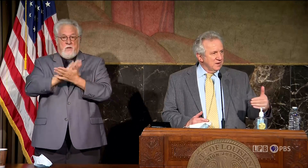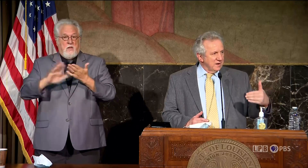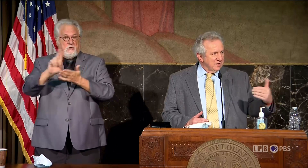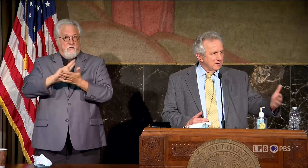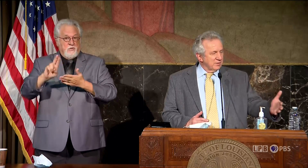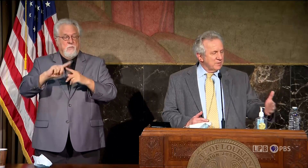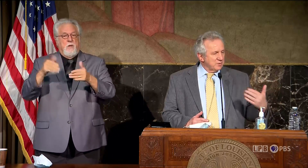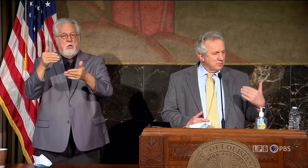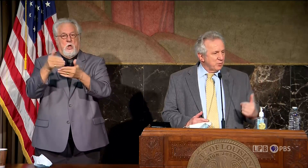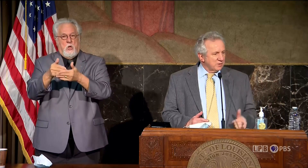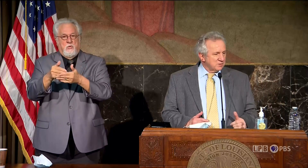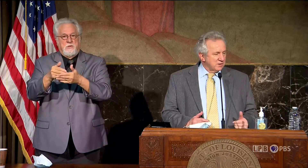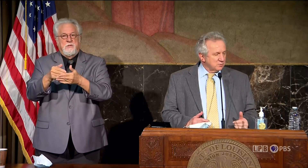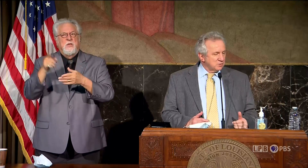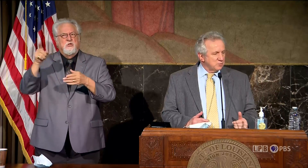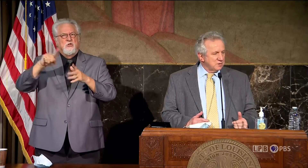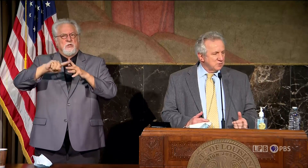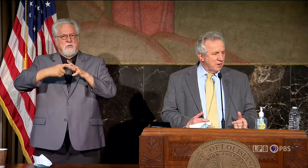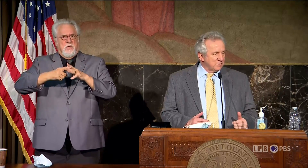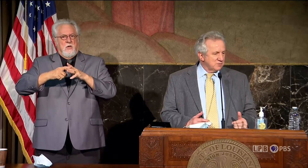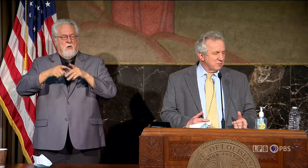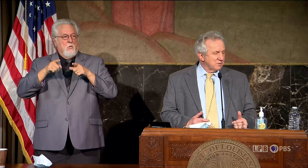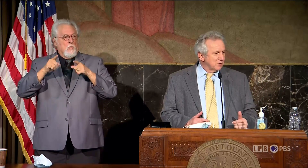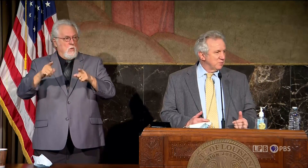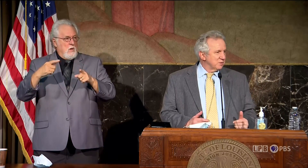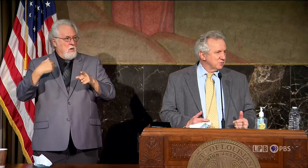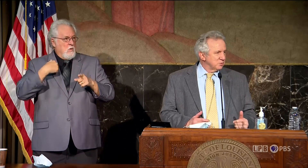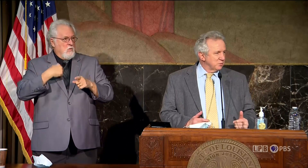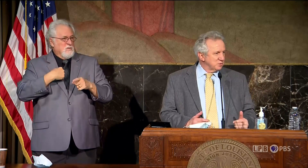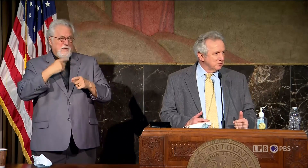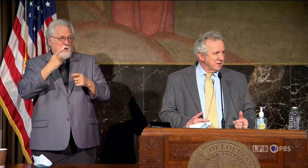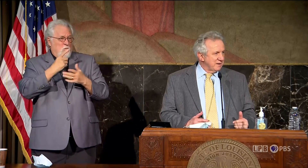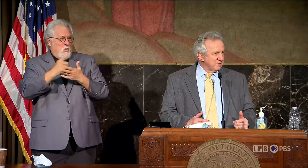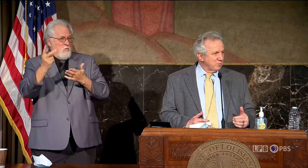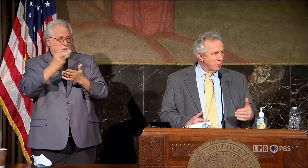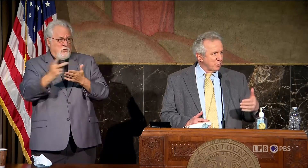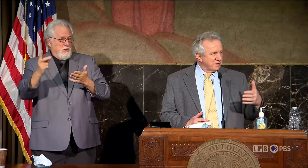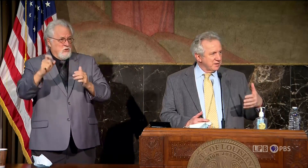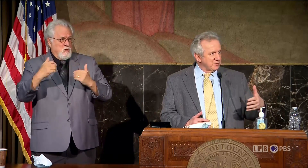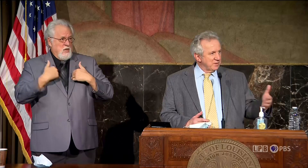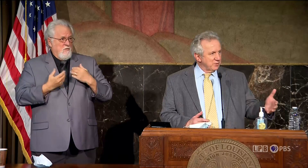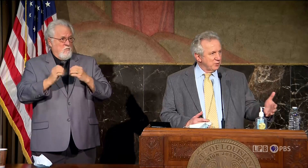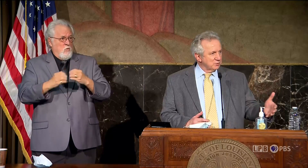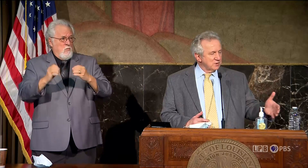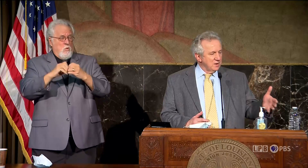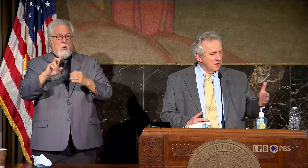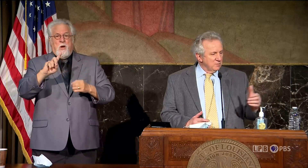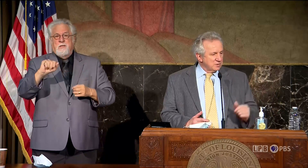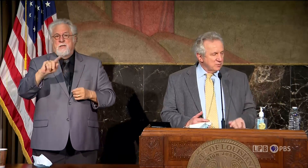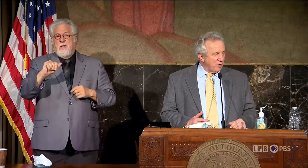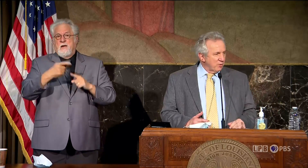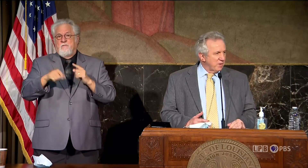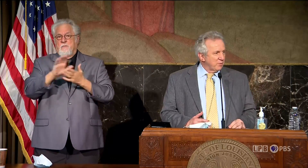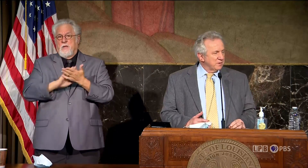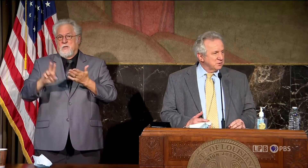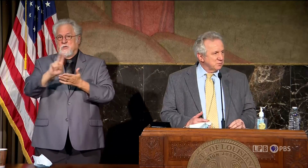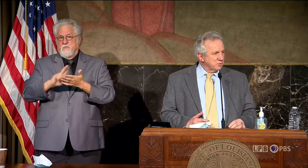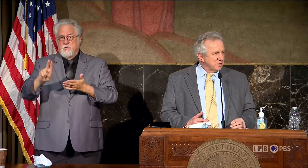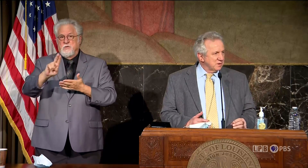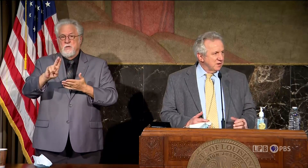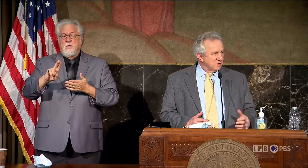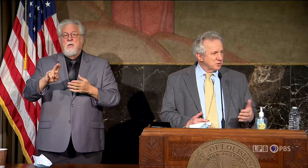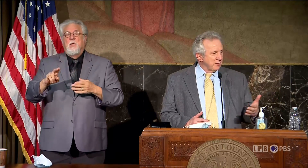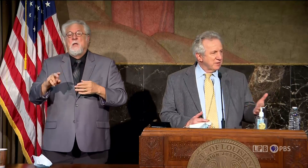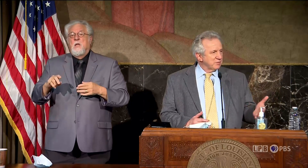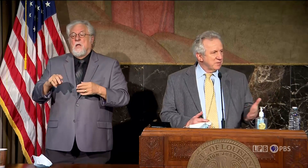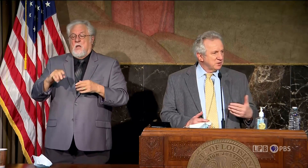close, and they're coming on board as we speak. So I would say within a week or two, we should be having more and more data about those. But tomorrow, by region, we'll